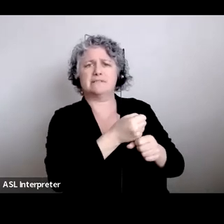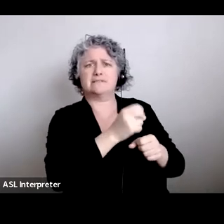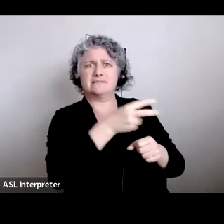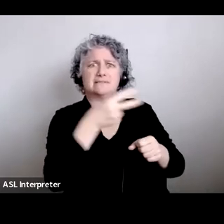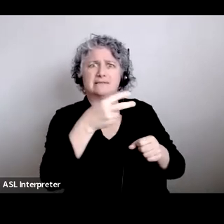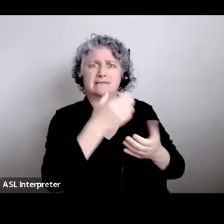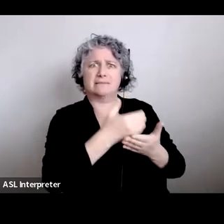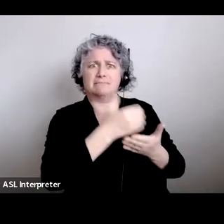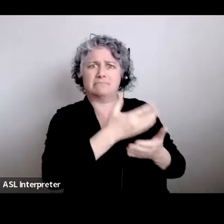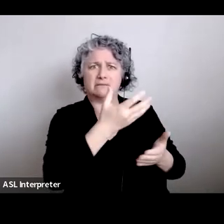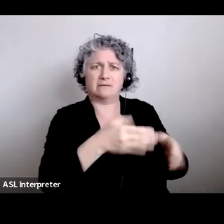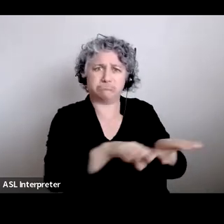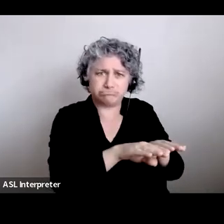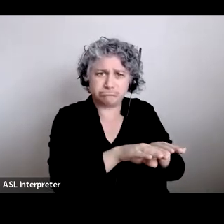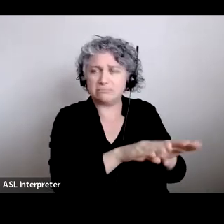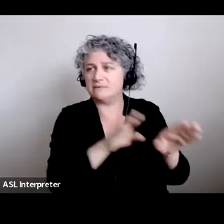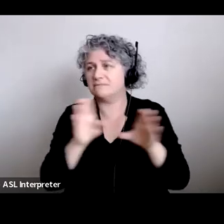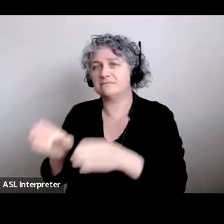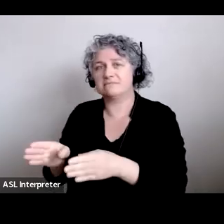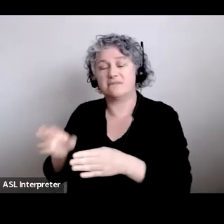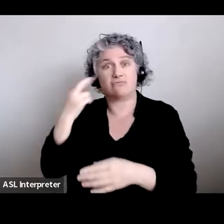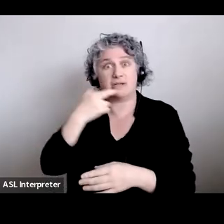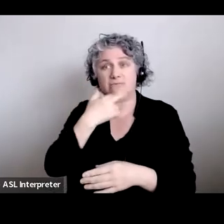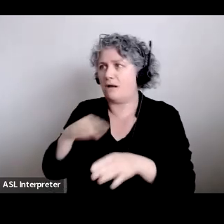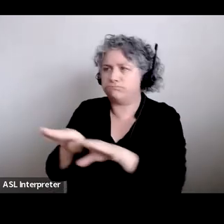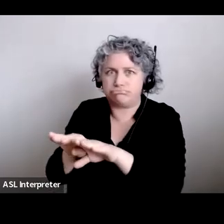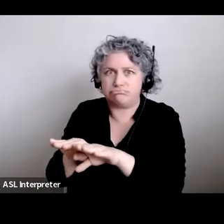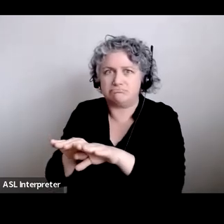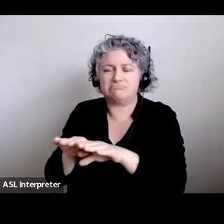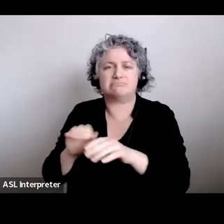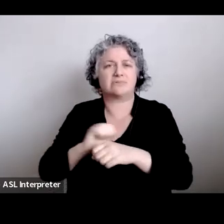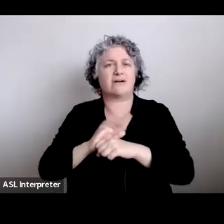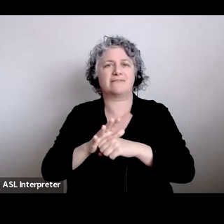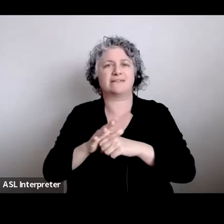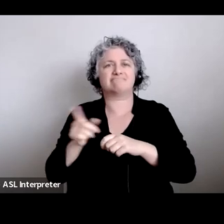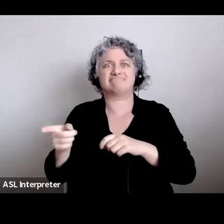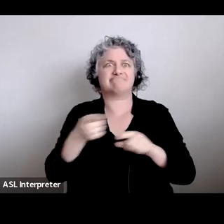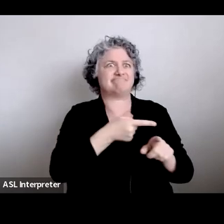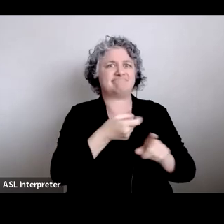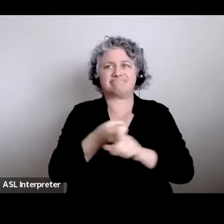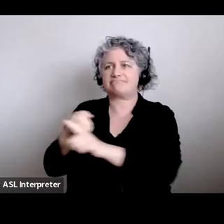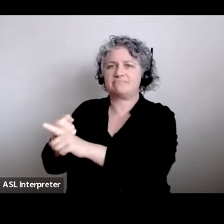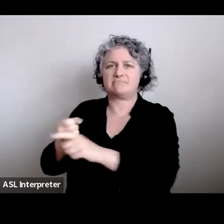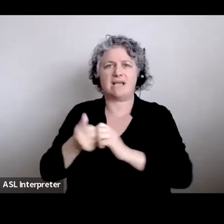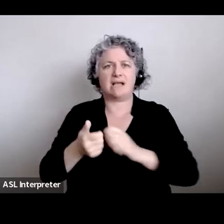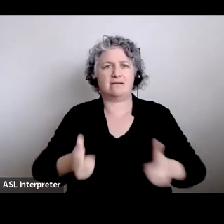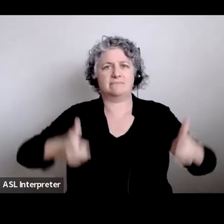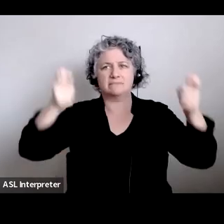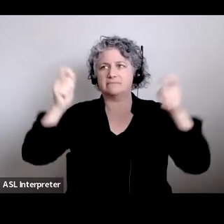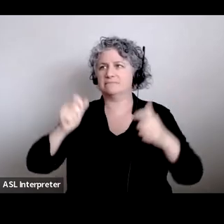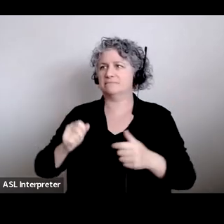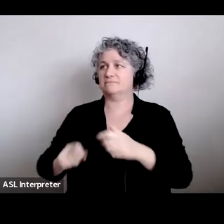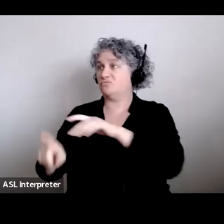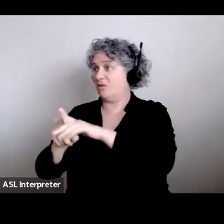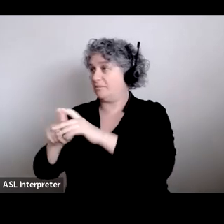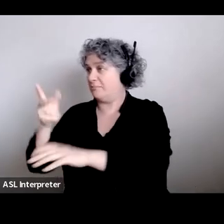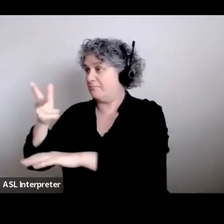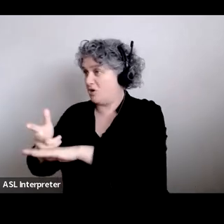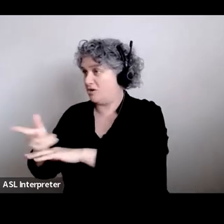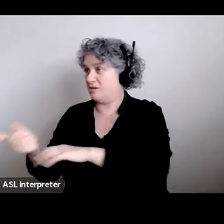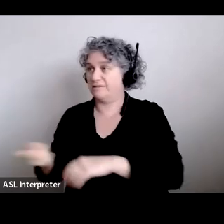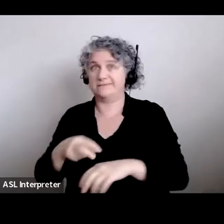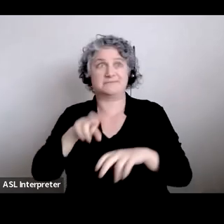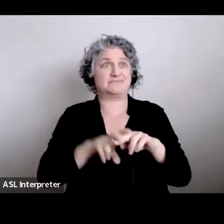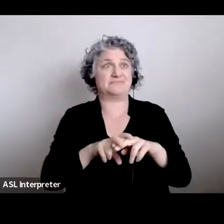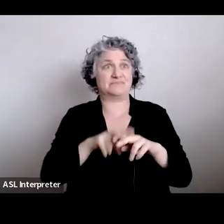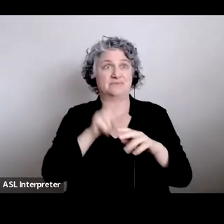during COVID. So how to animate the building in a way that it's more than just like, I show up, I park, I go upstairs, I sit quietly in my seat